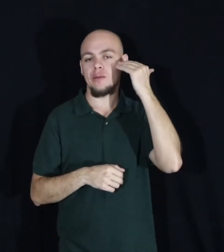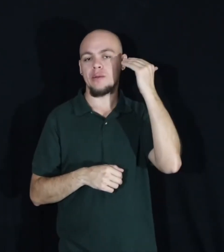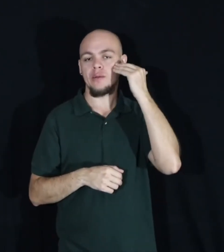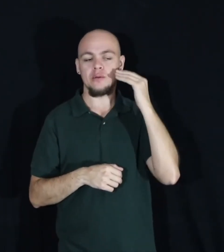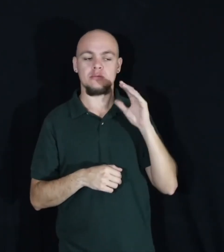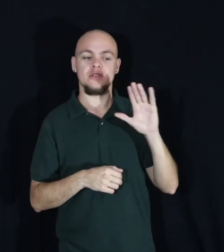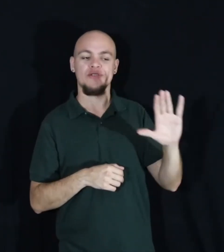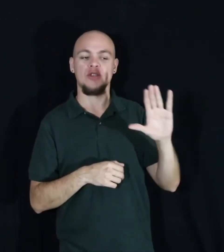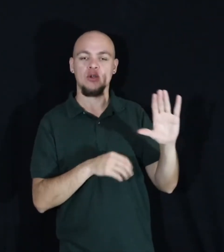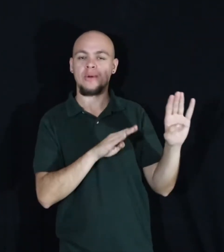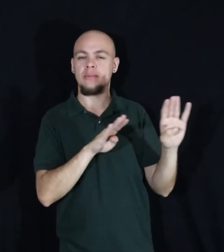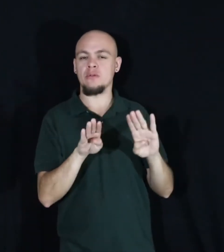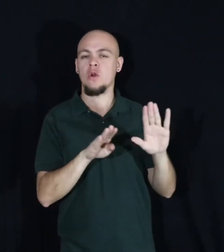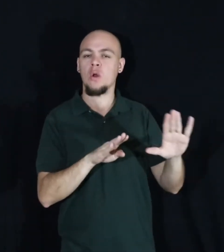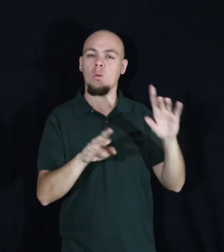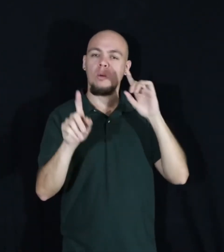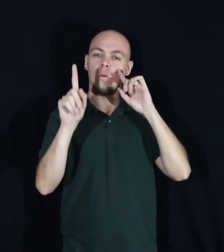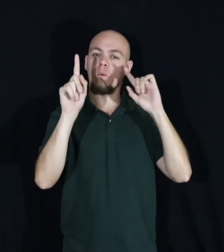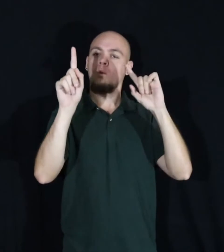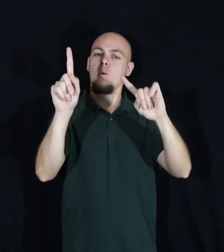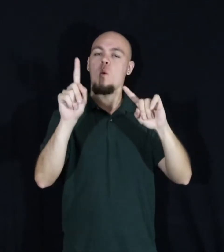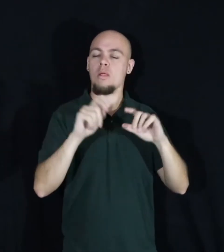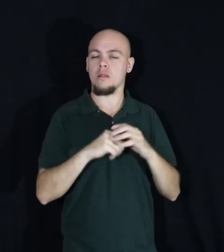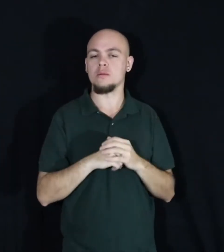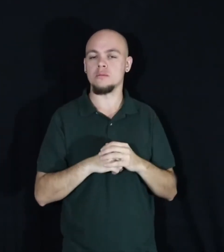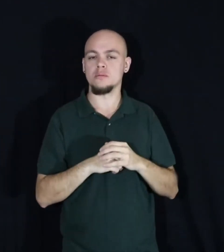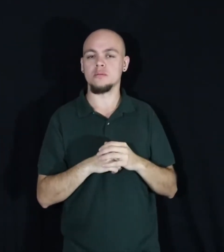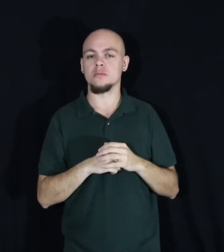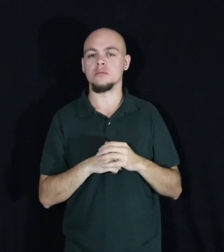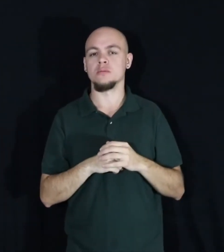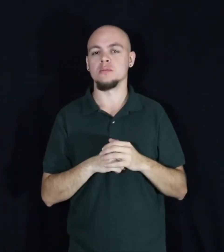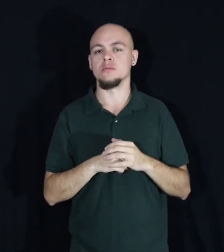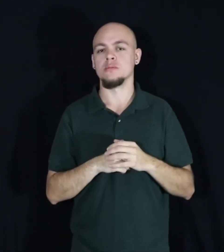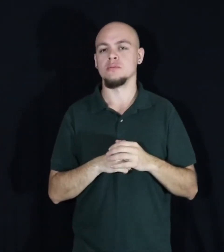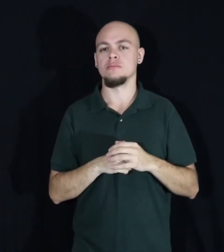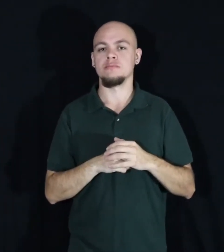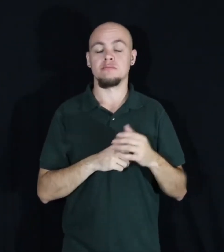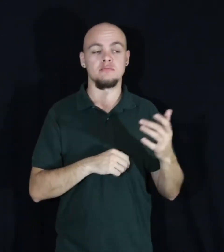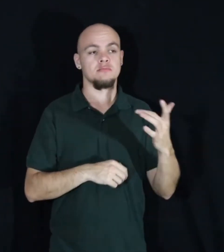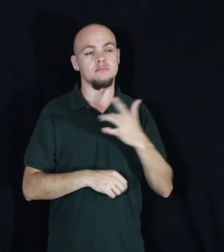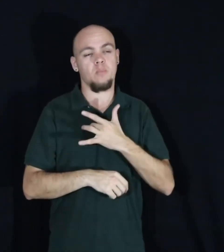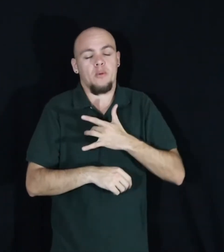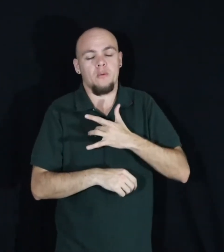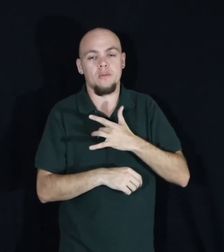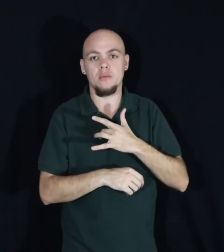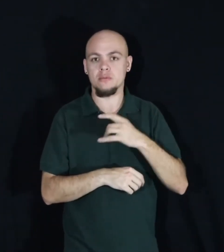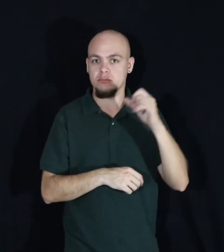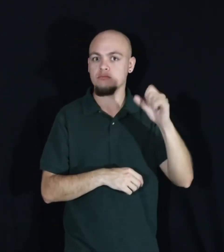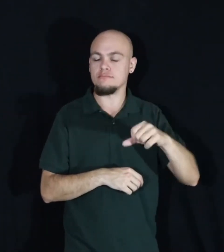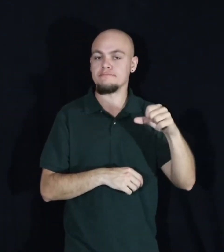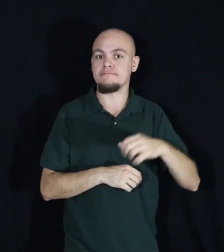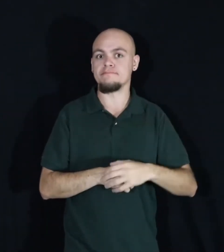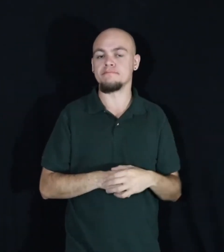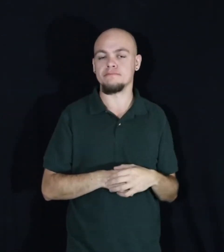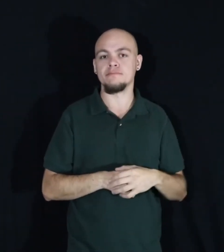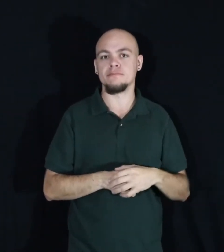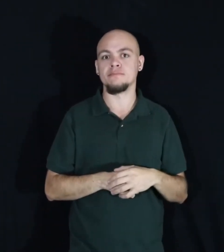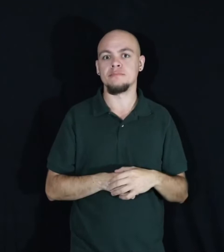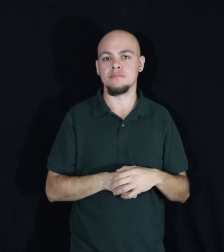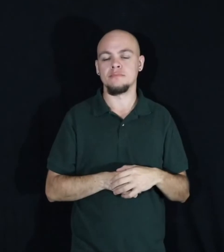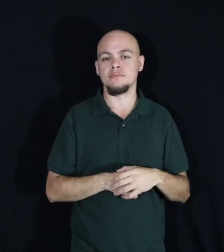was aware of her intention, and that had a great significance on me. So let's fast